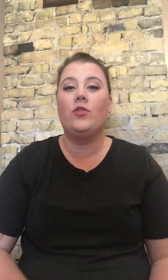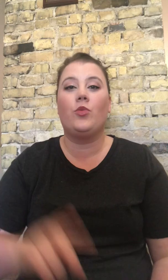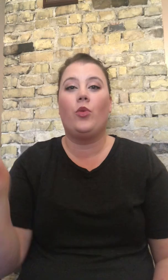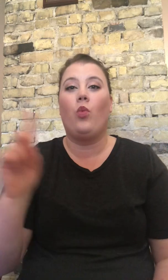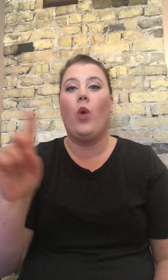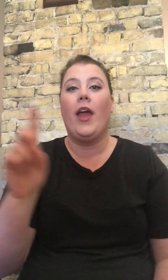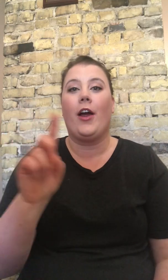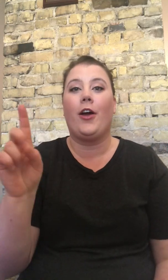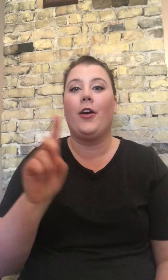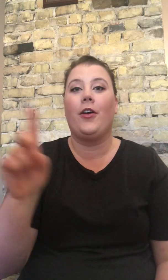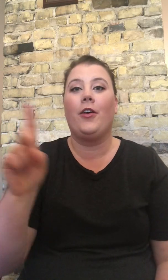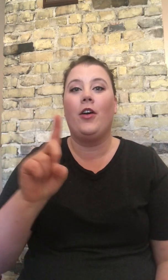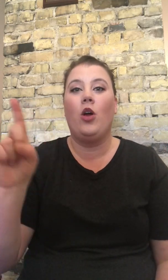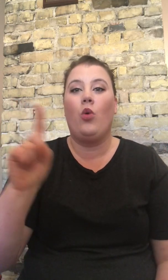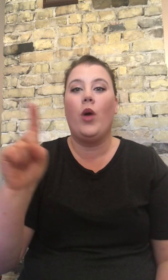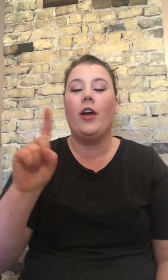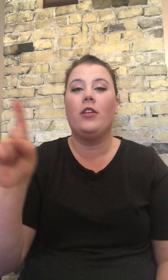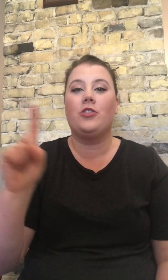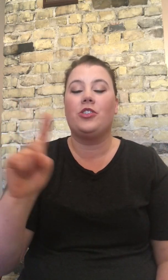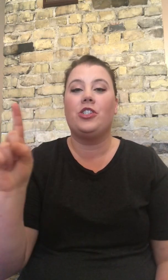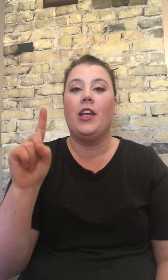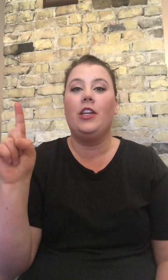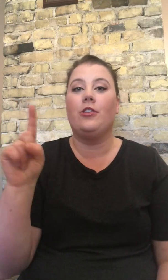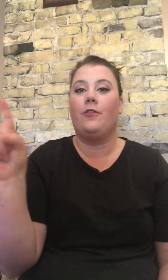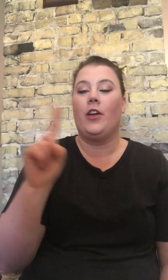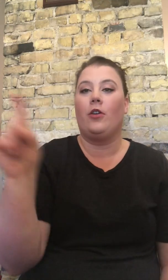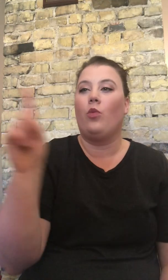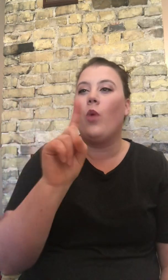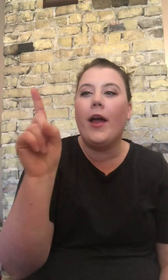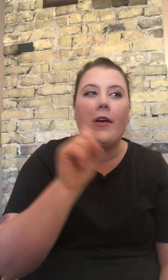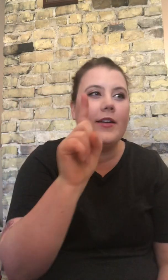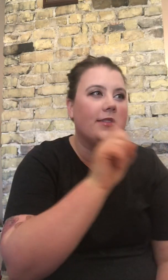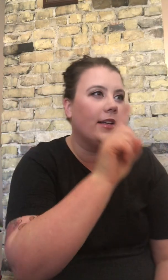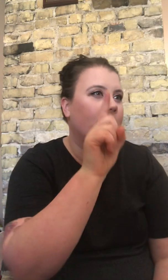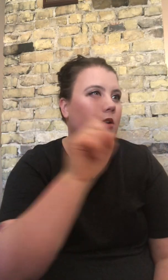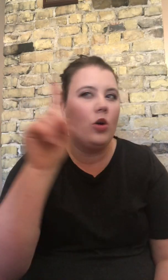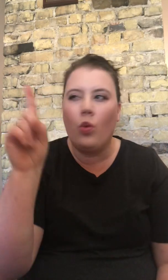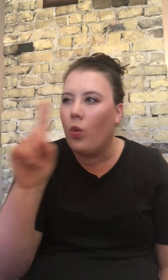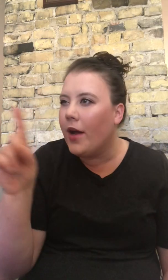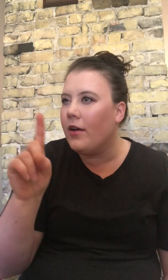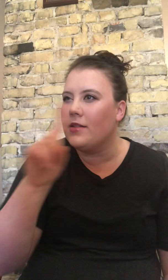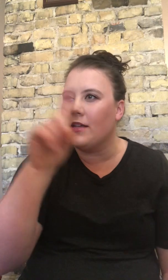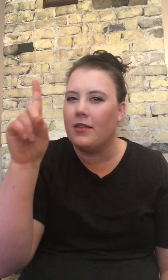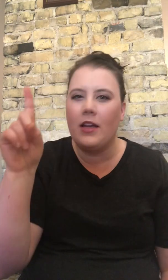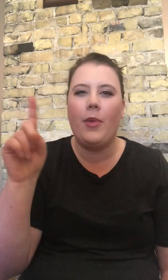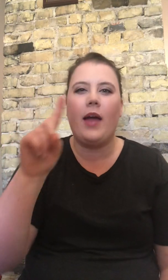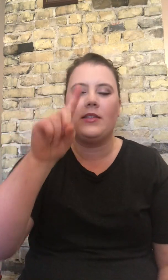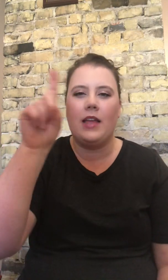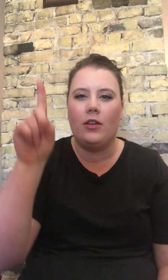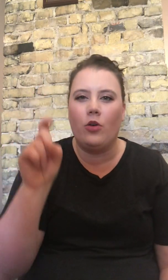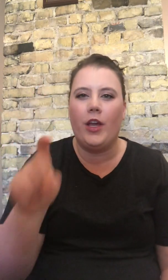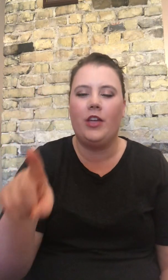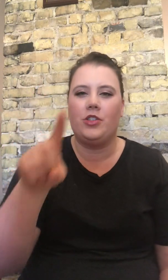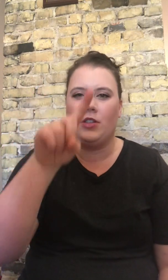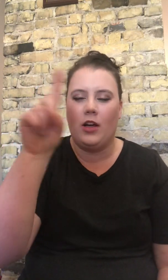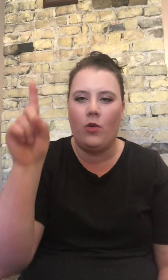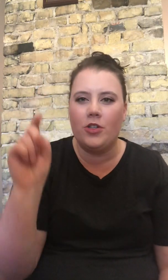with where. Where is just shaking your finger. Where is it? Where is it? Think back to that location, that question